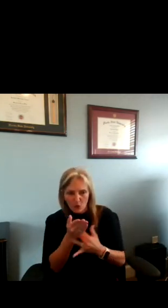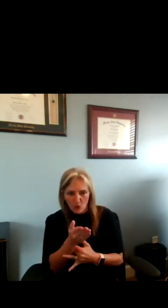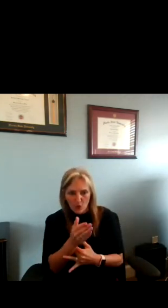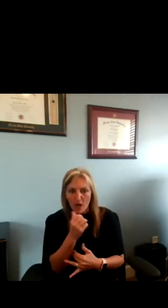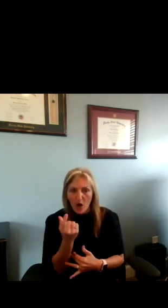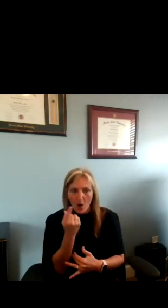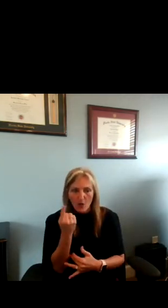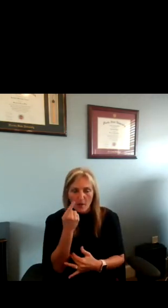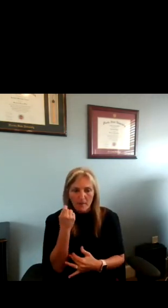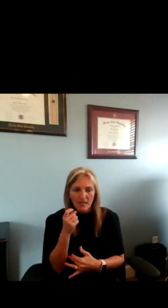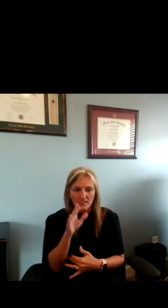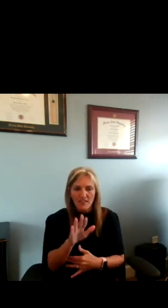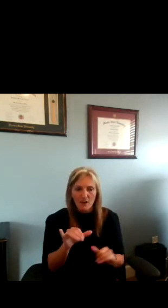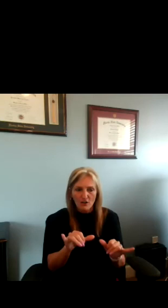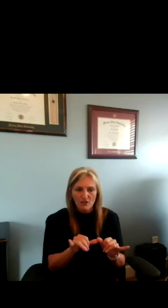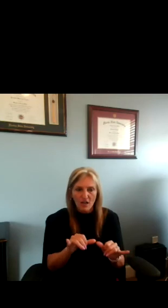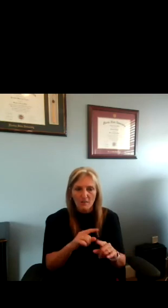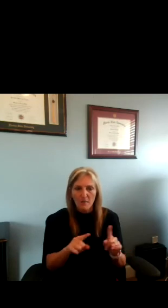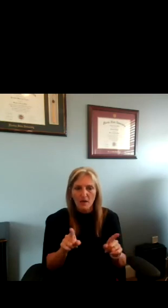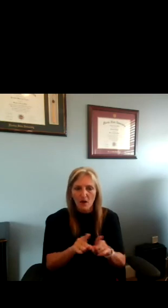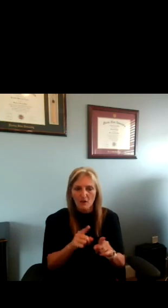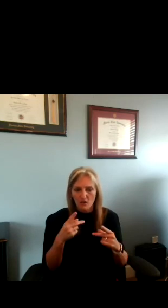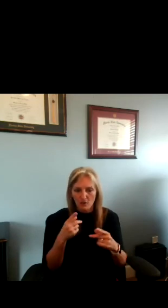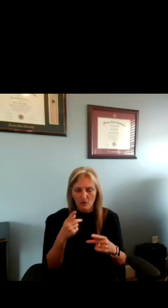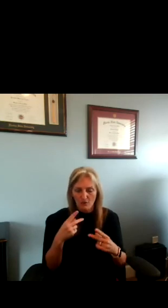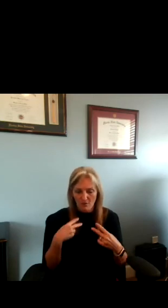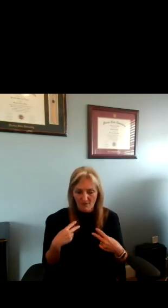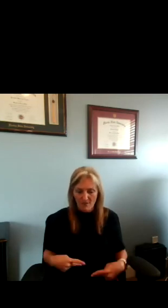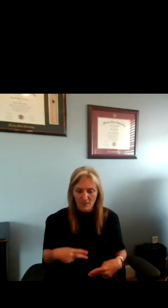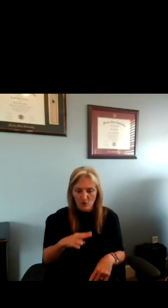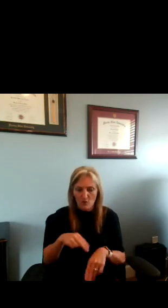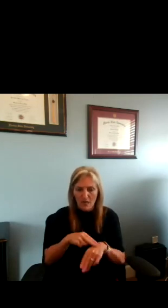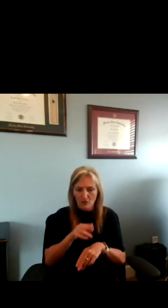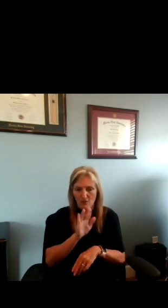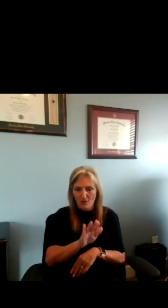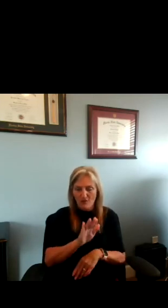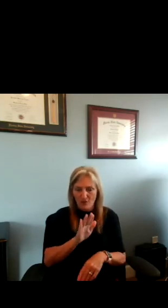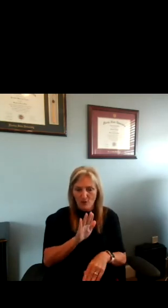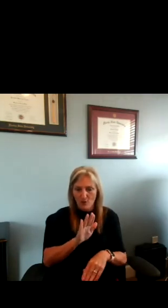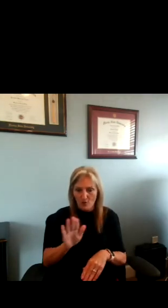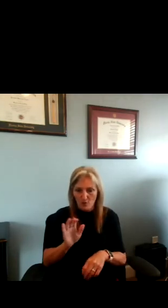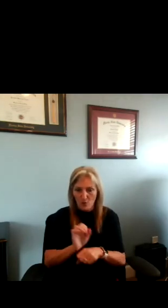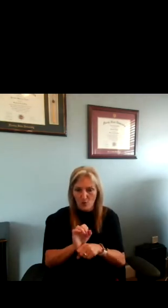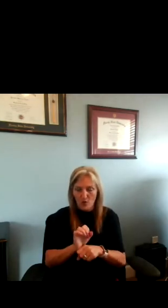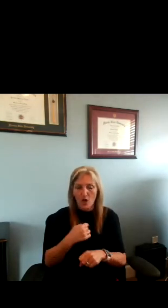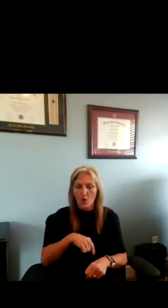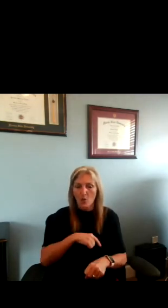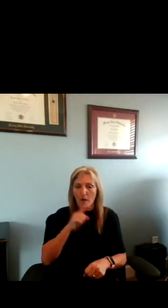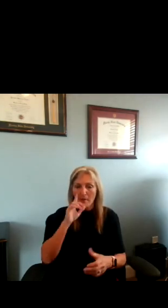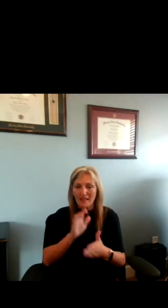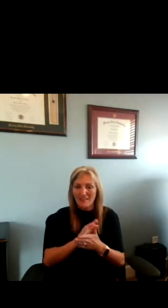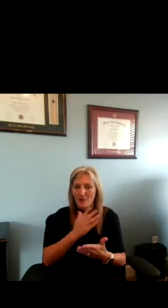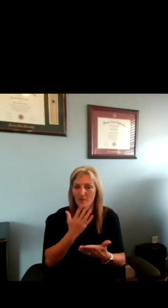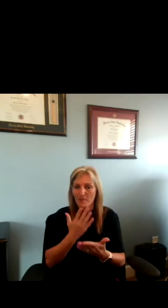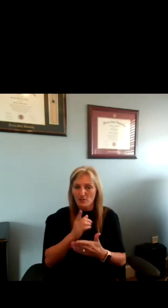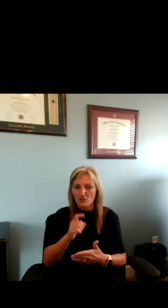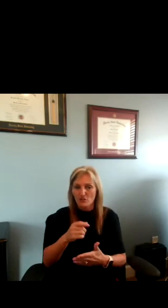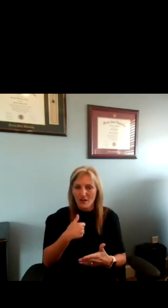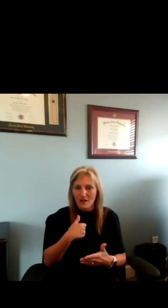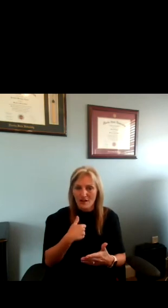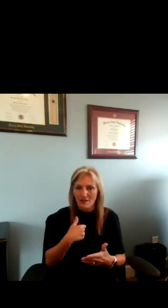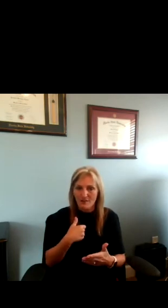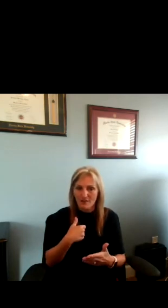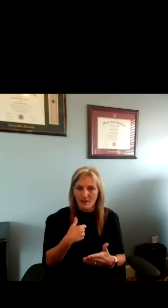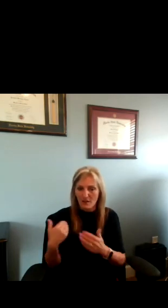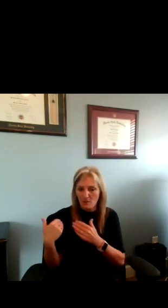and reach, but also because of the nature of their work. We believe that prisons have an obligation to provide a humane living environment for